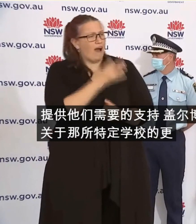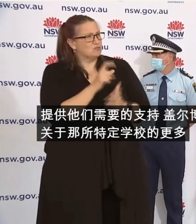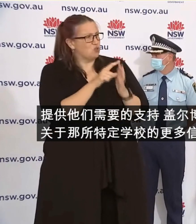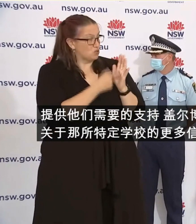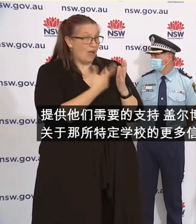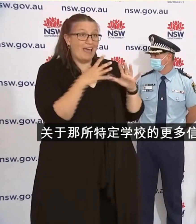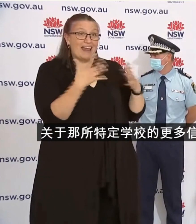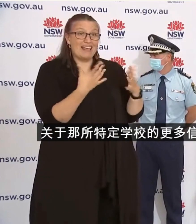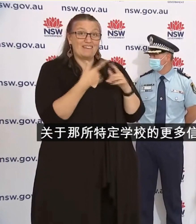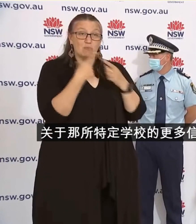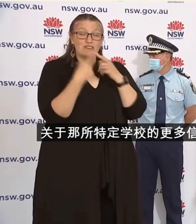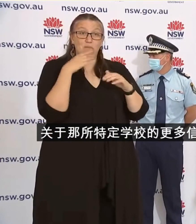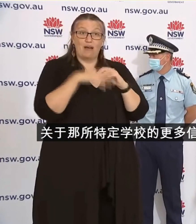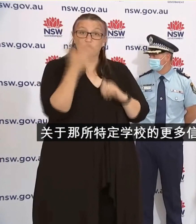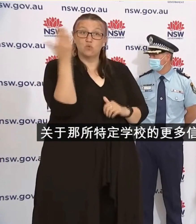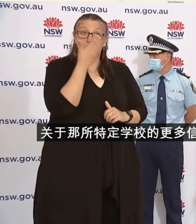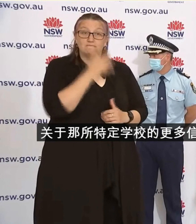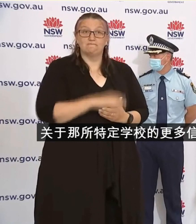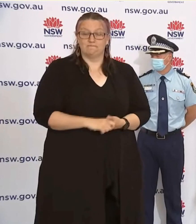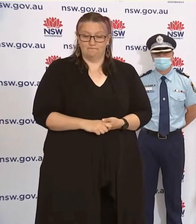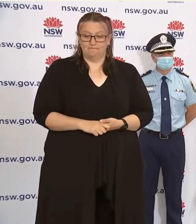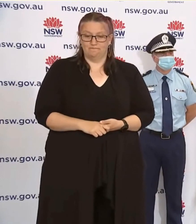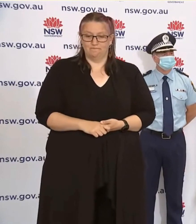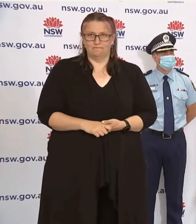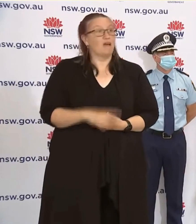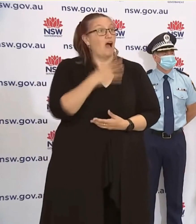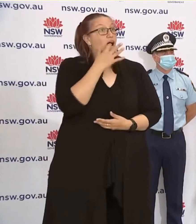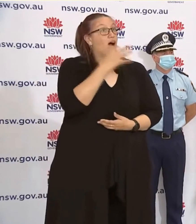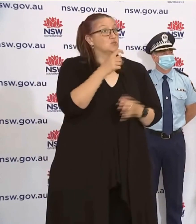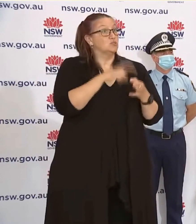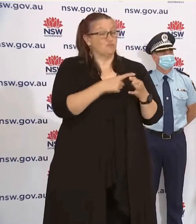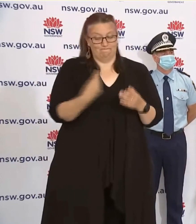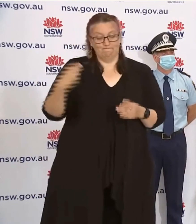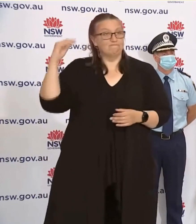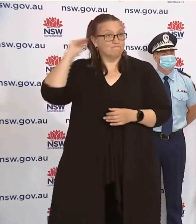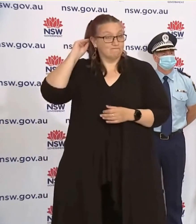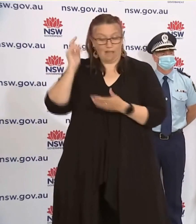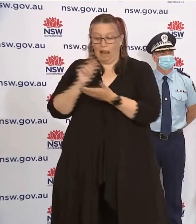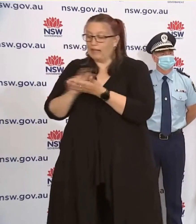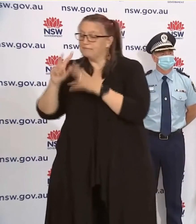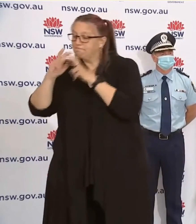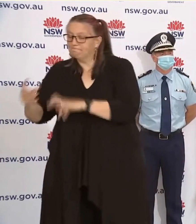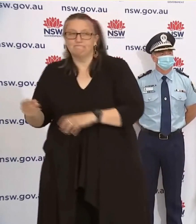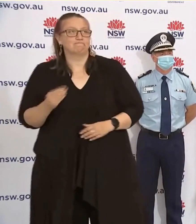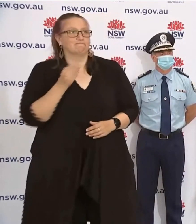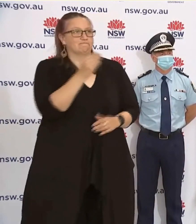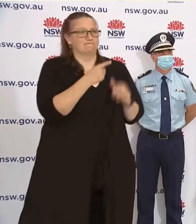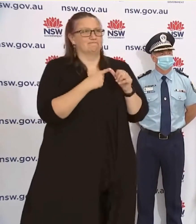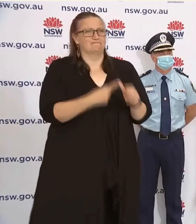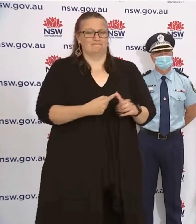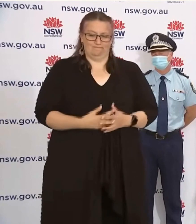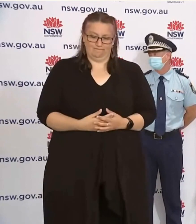more information on that particular school at this stage or not? Can we take that one on notice and get back to you, because Dr. Gale doesn't have that information immediately.